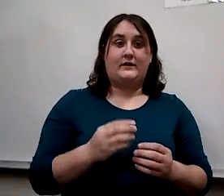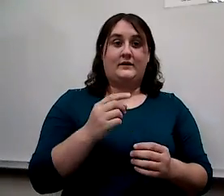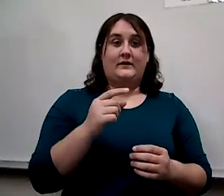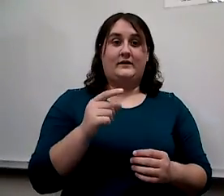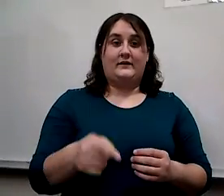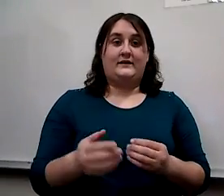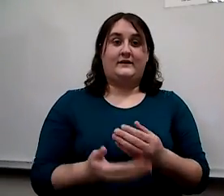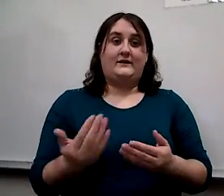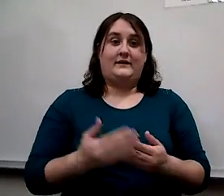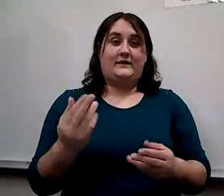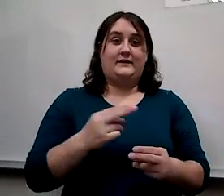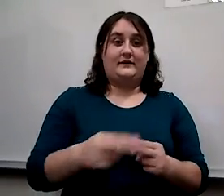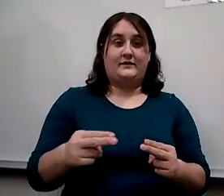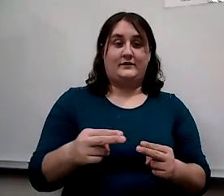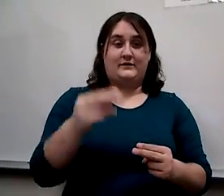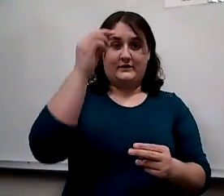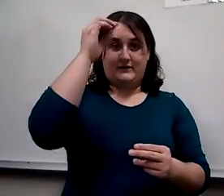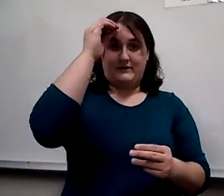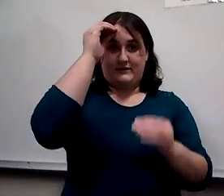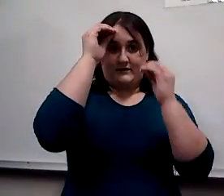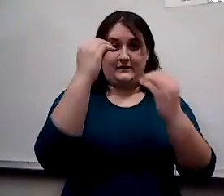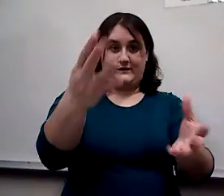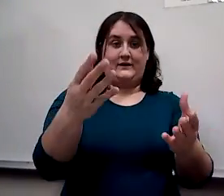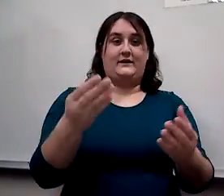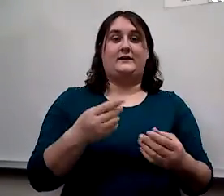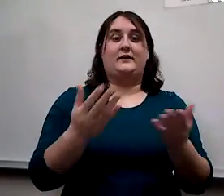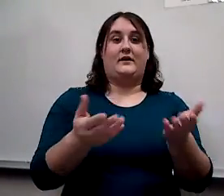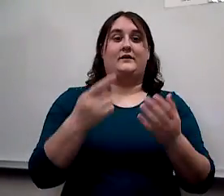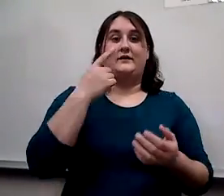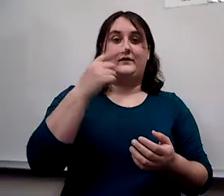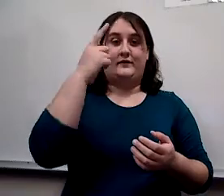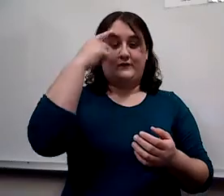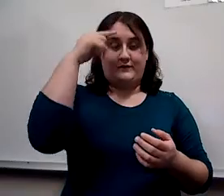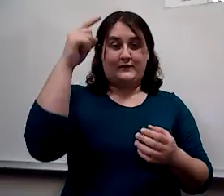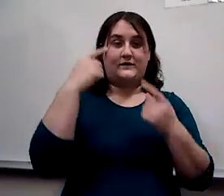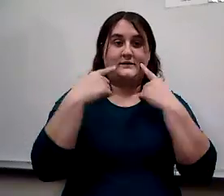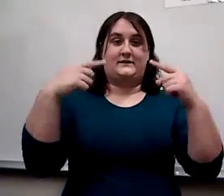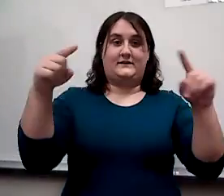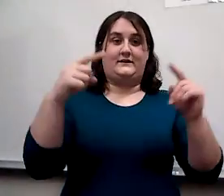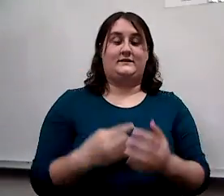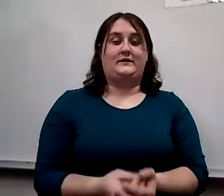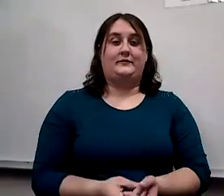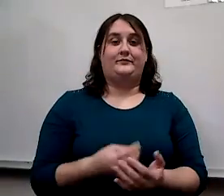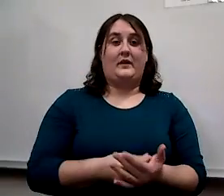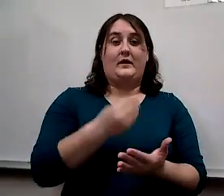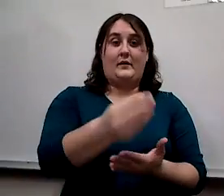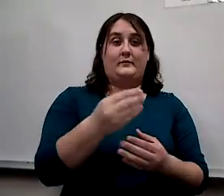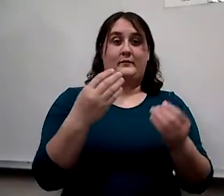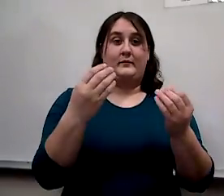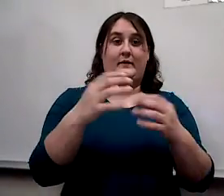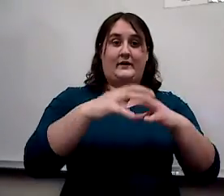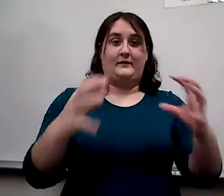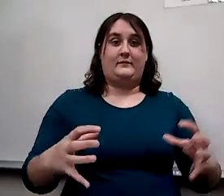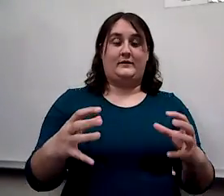simple and short guide is offered to ensure success. Number 1, buy rose bushes at a garden